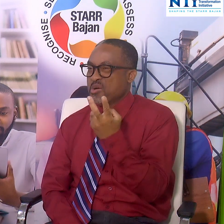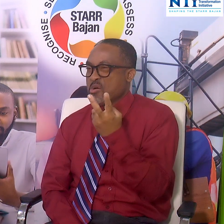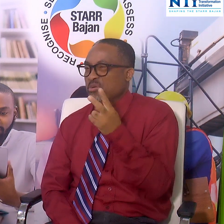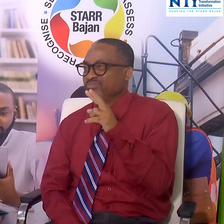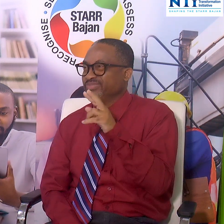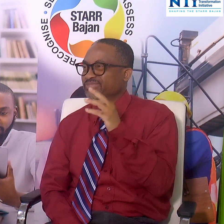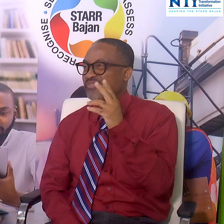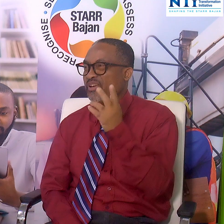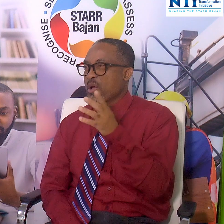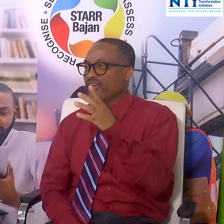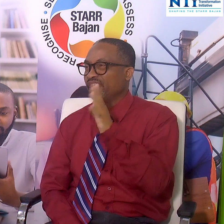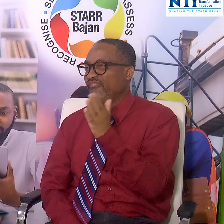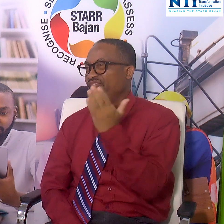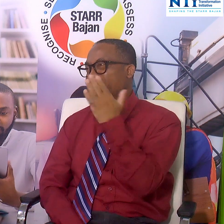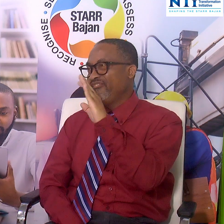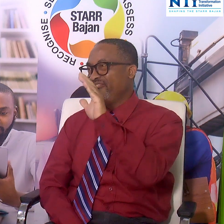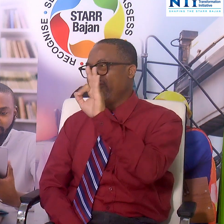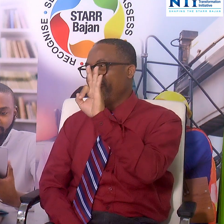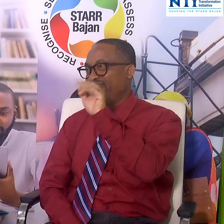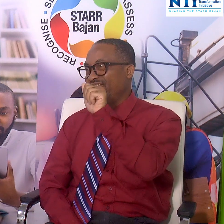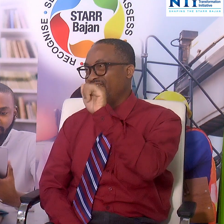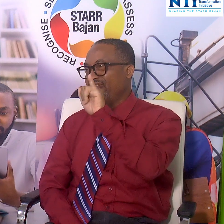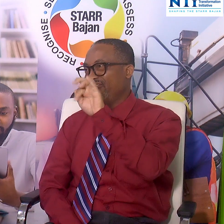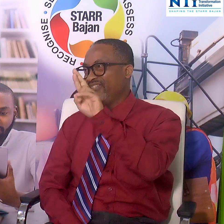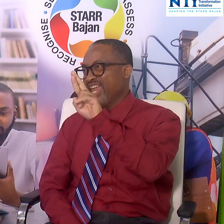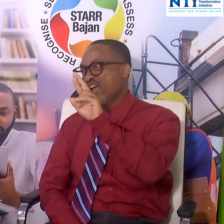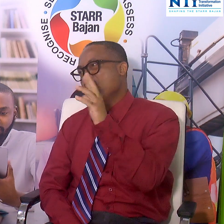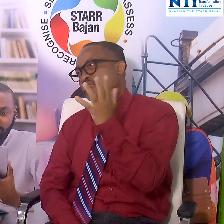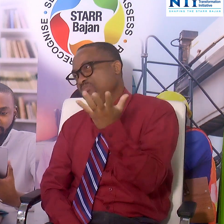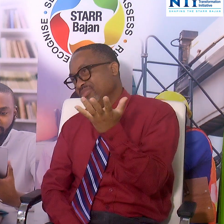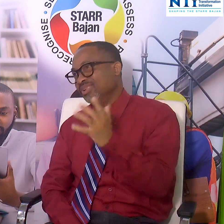about those things.